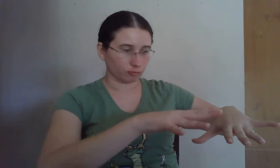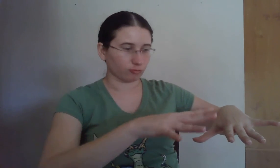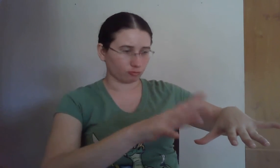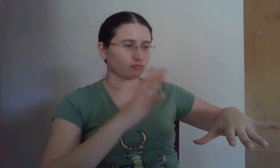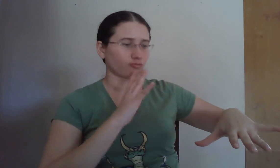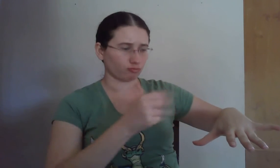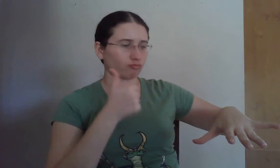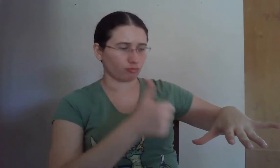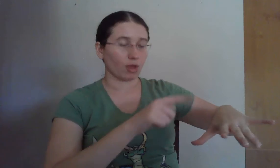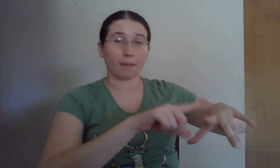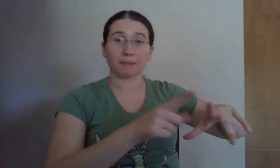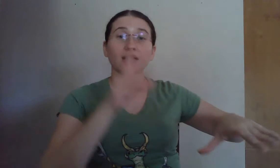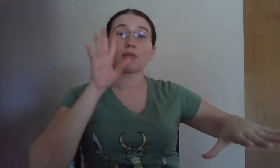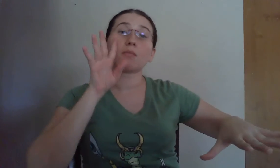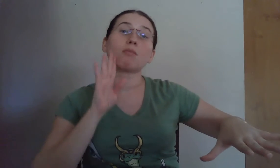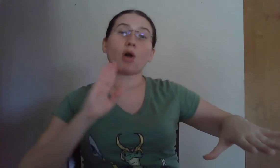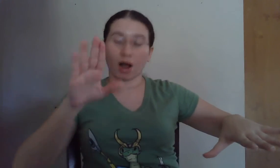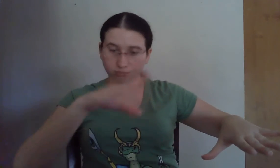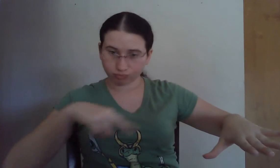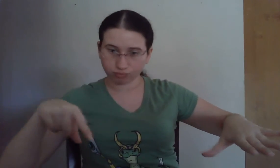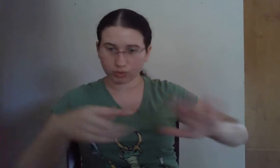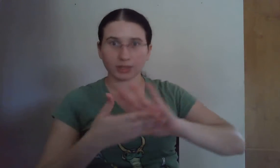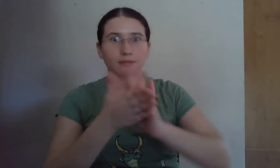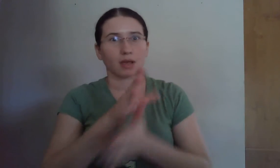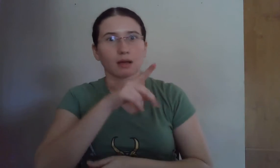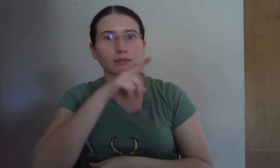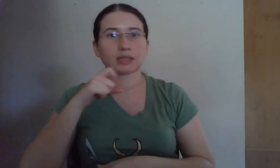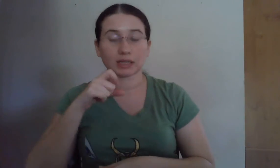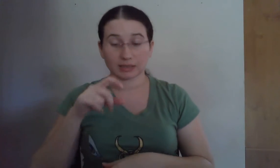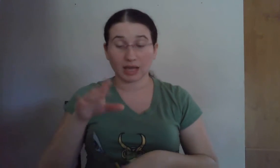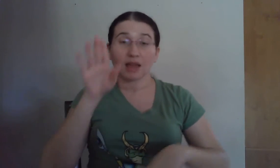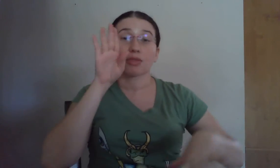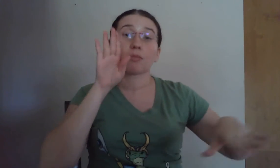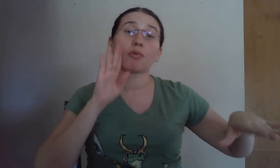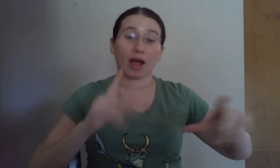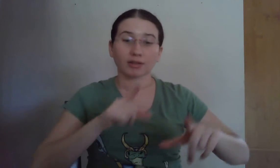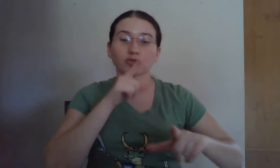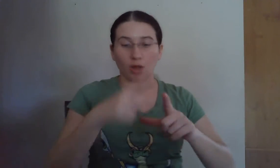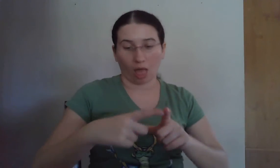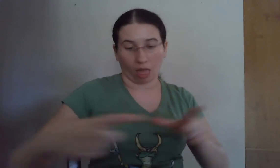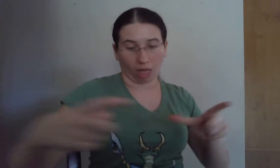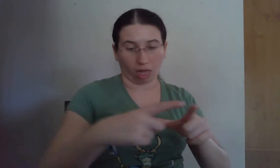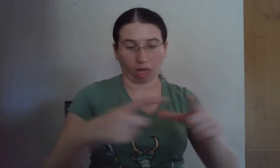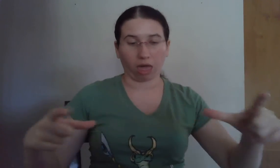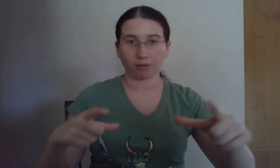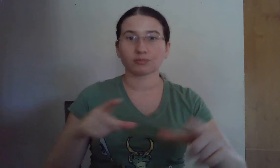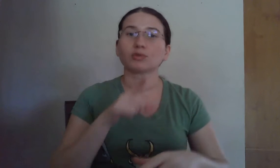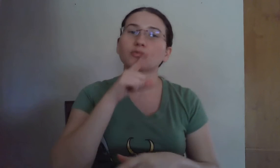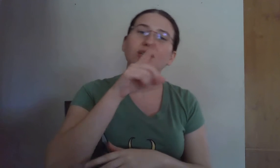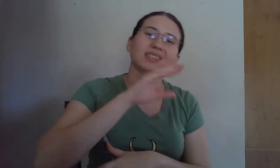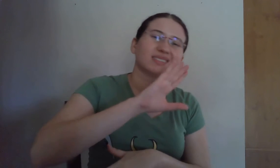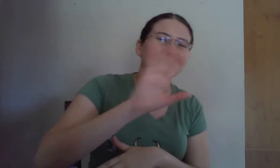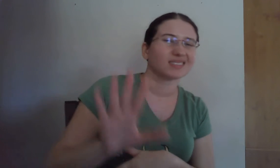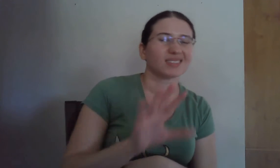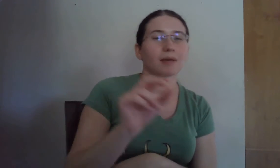is. And these are by far the greatest areas of the Earth. About 2/3, I would guess, of the world is